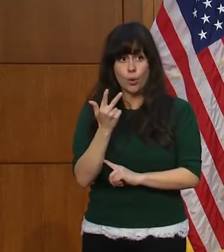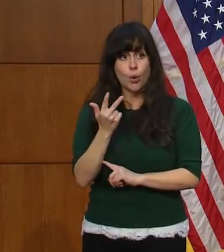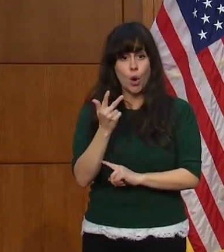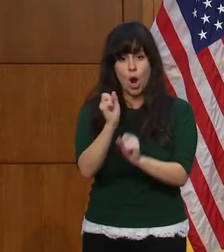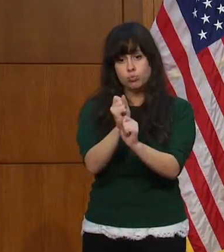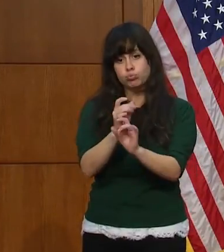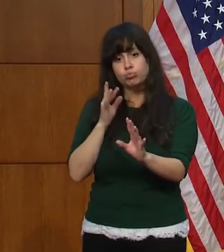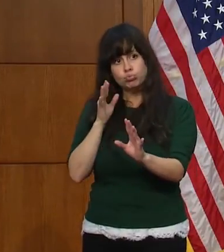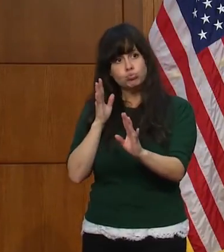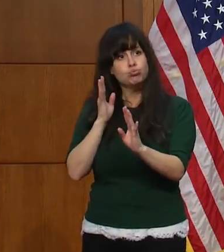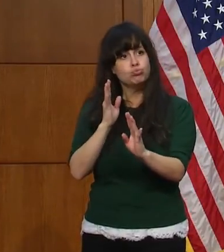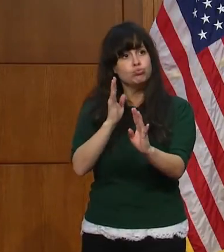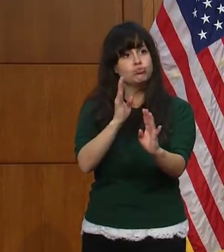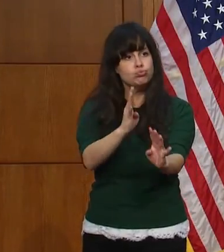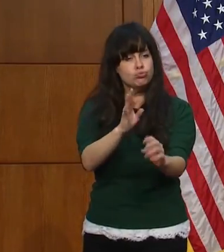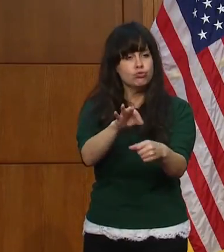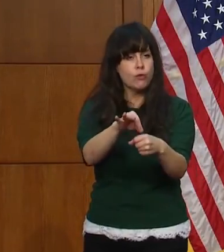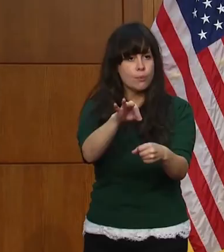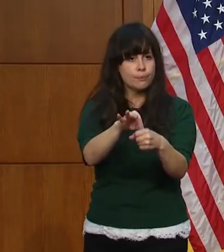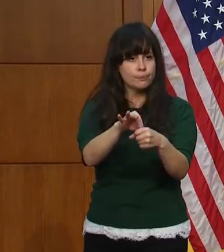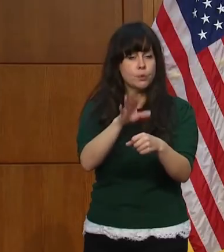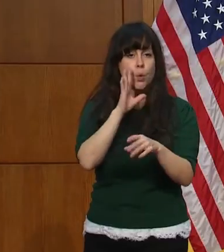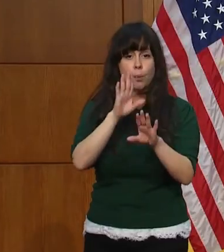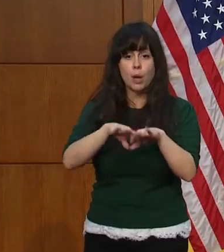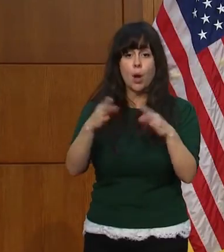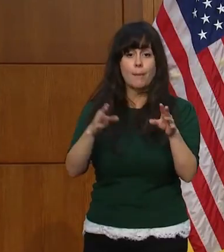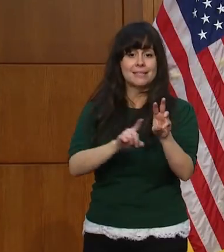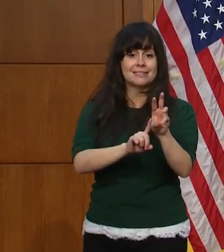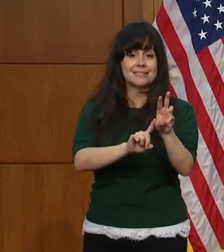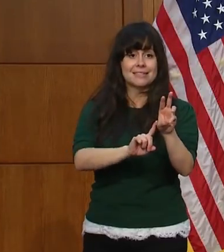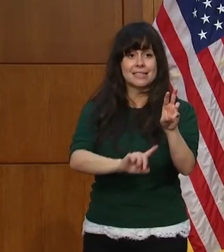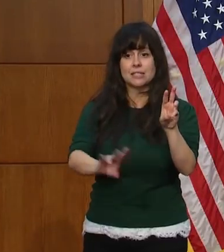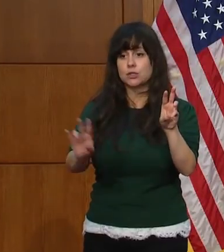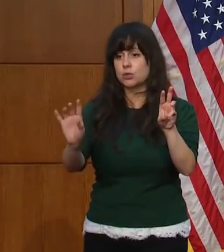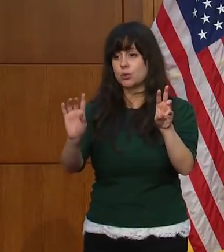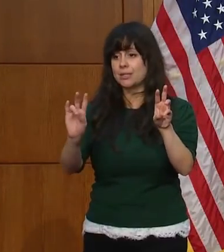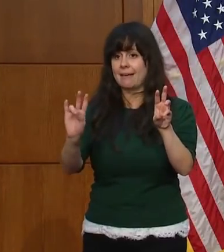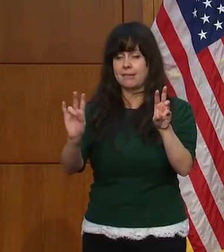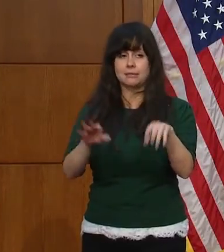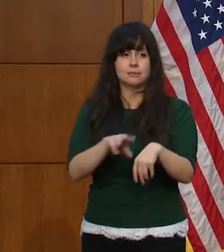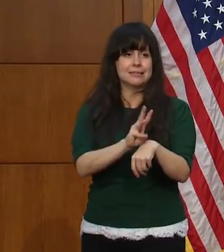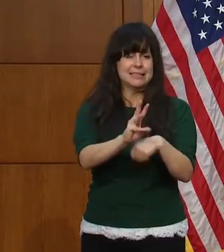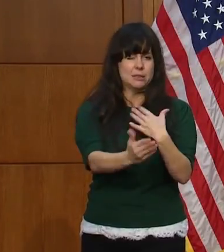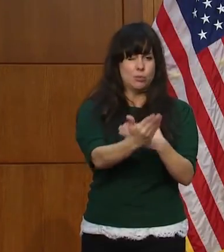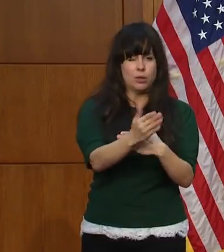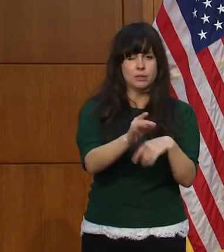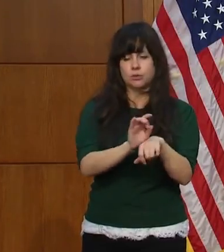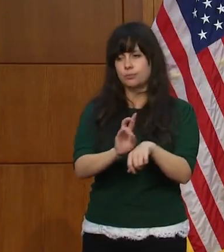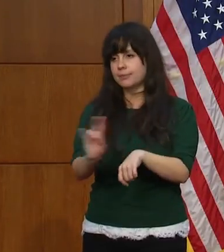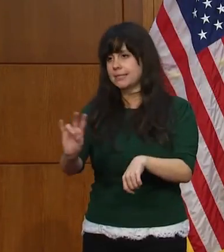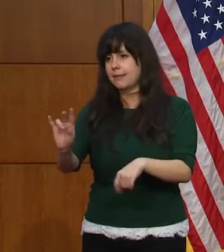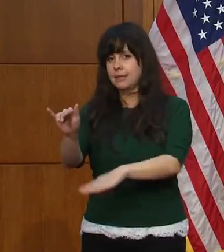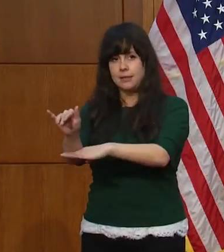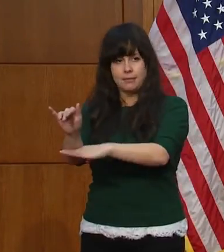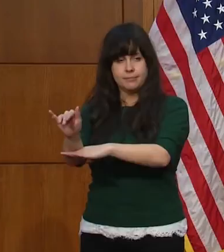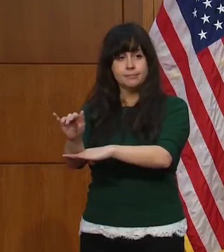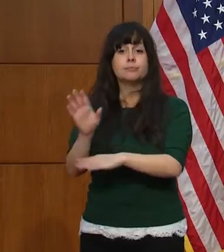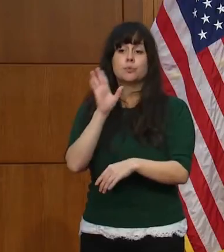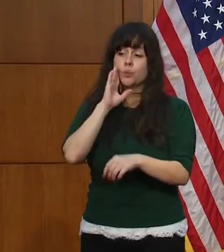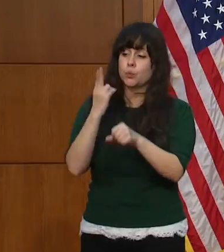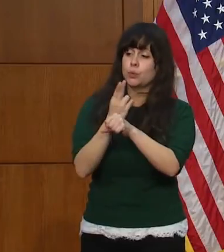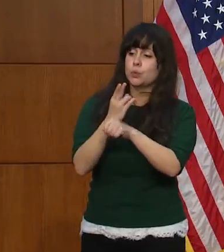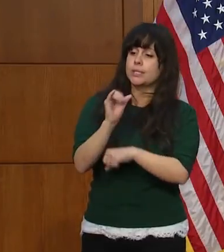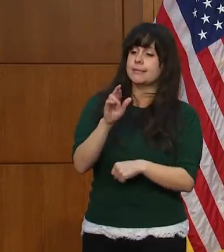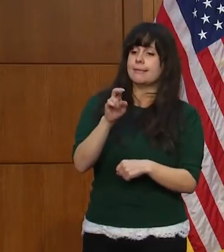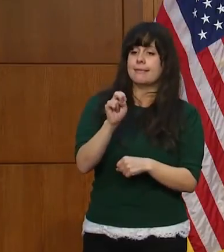be open from 6 a.m. to 7 p.m. We're using CARES Act funding to make sure all of